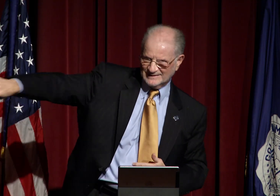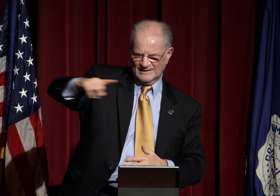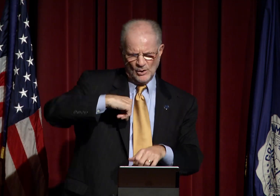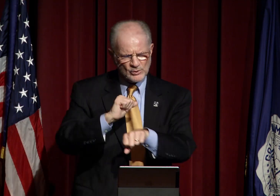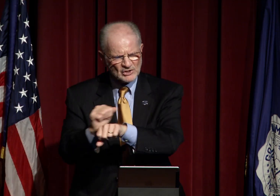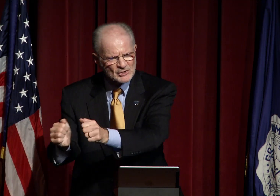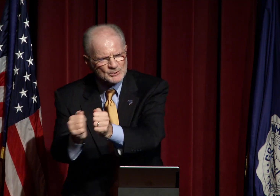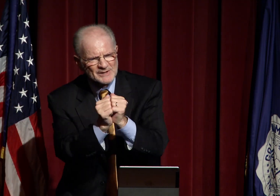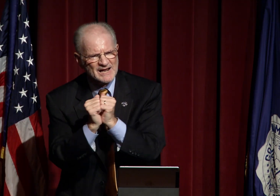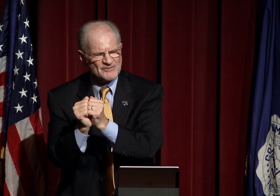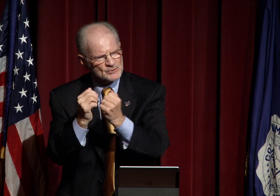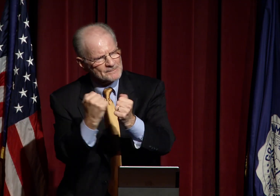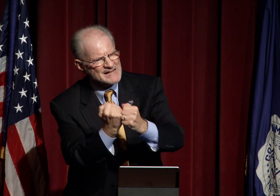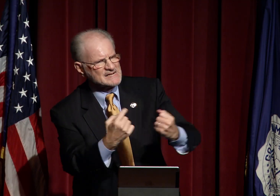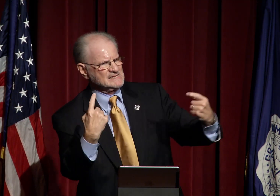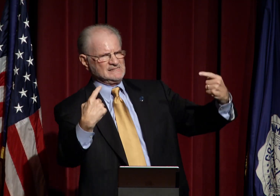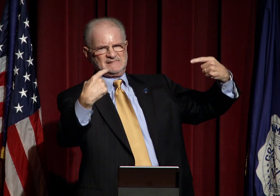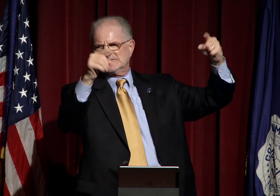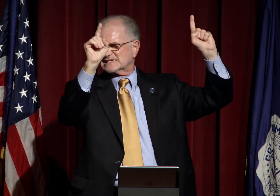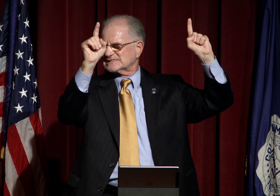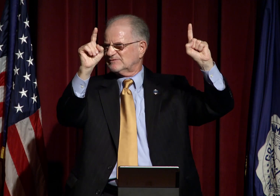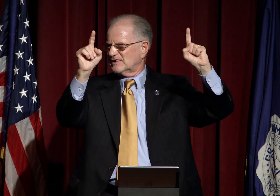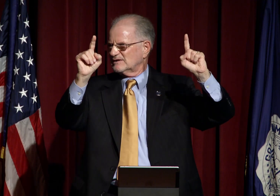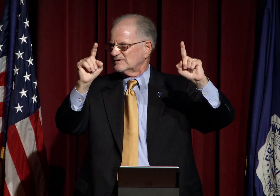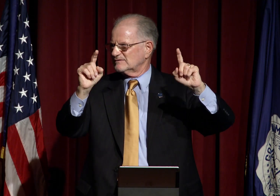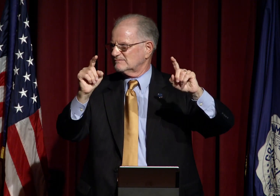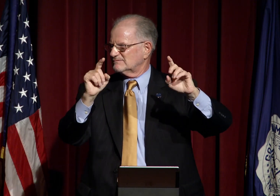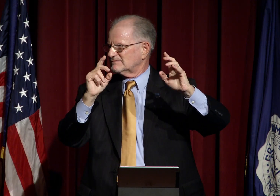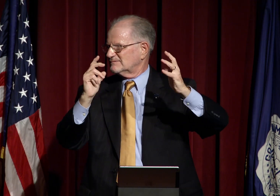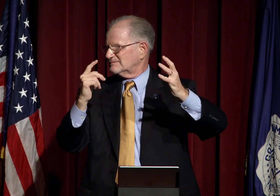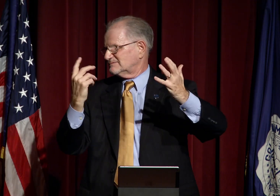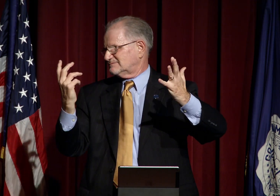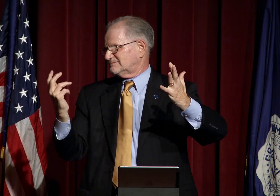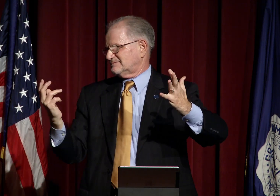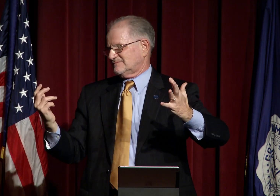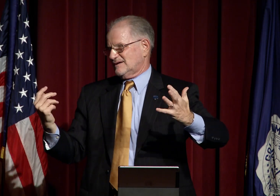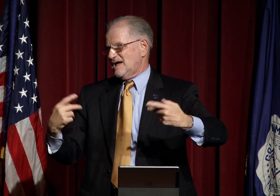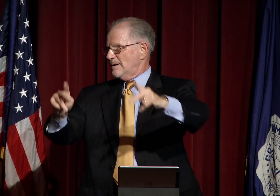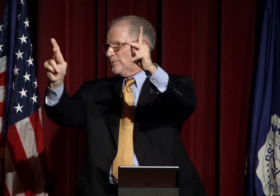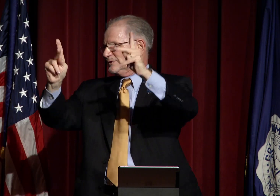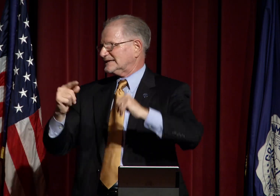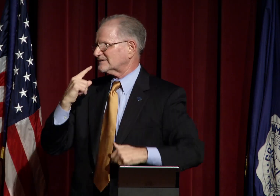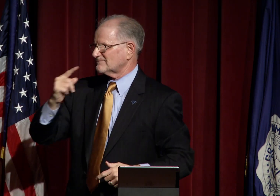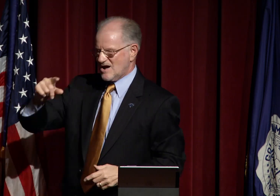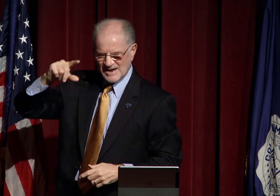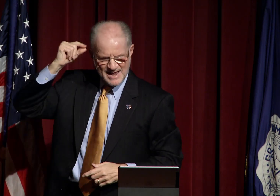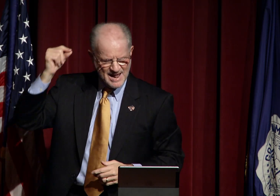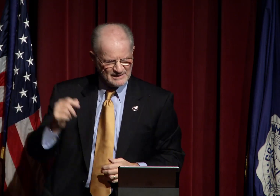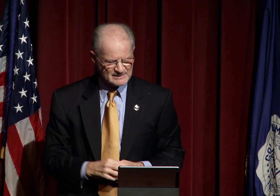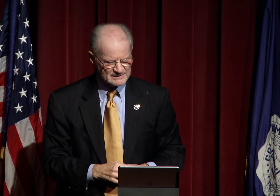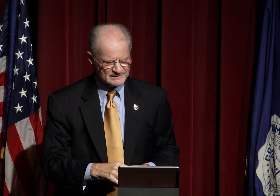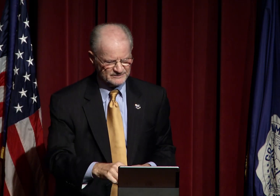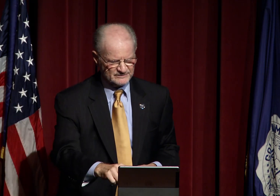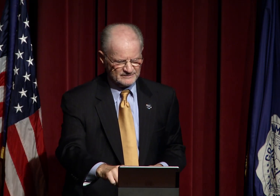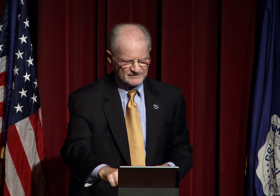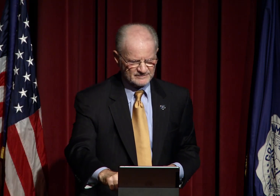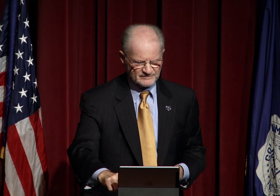the proper authority, as well as the cooperation of the entire campus community to create success from